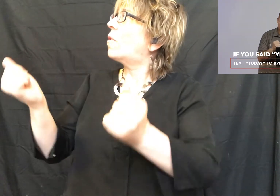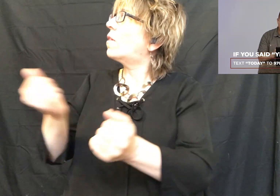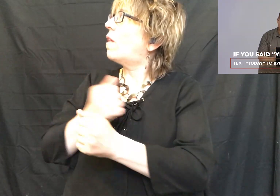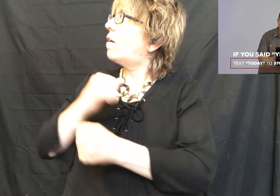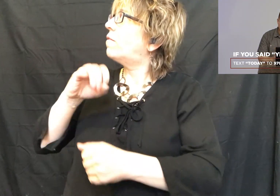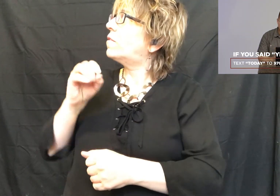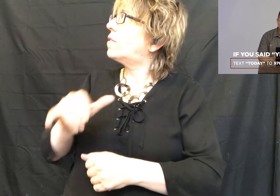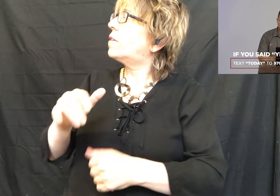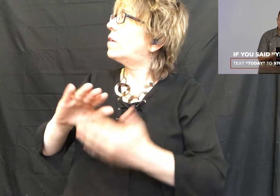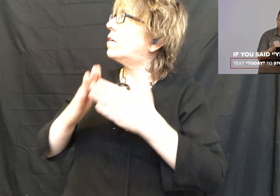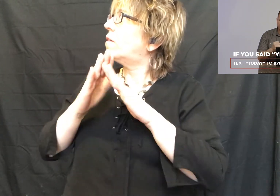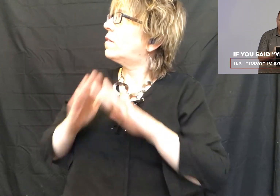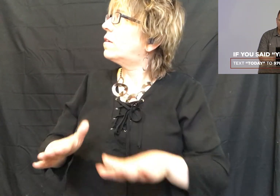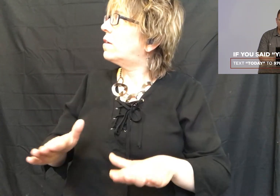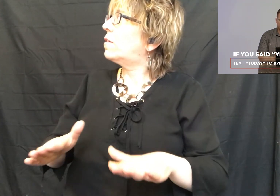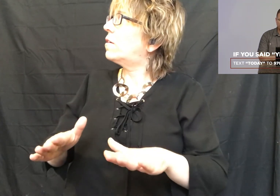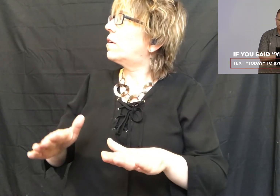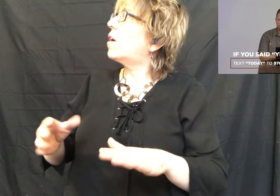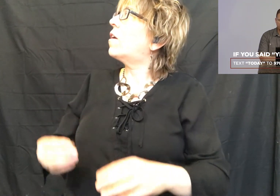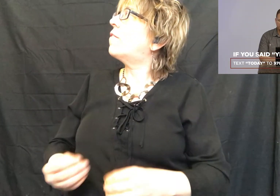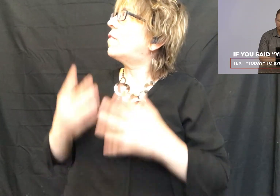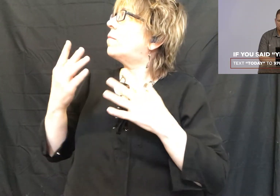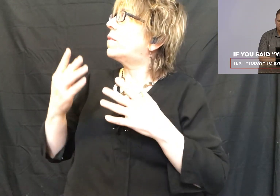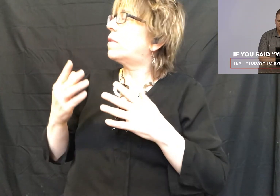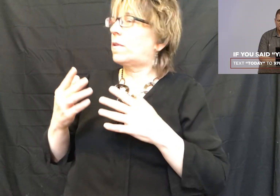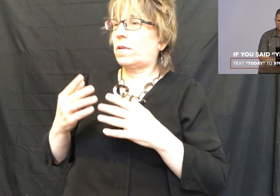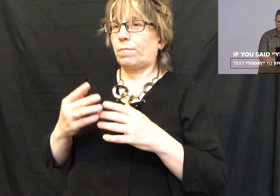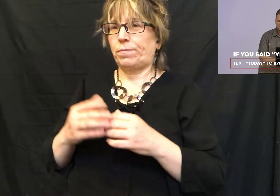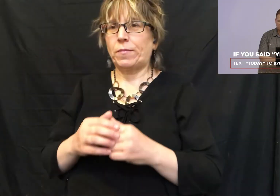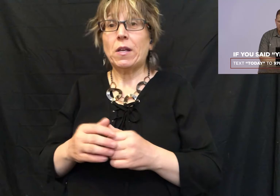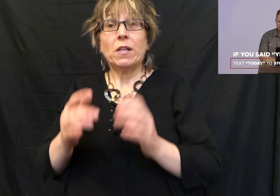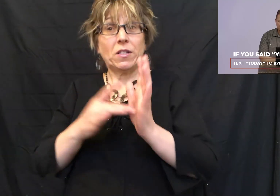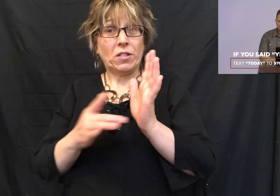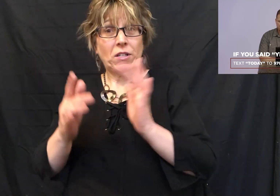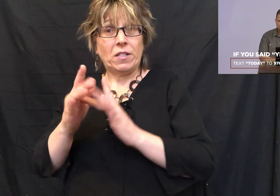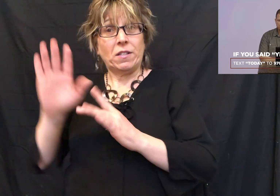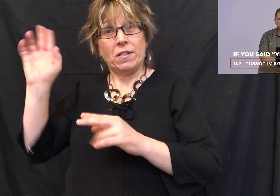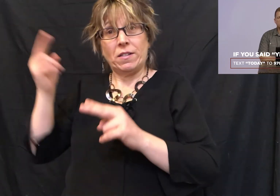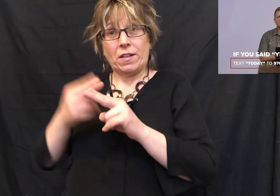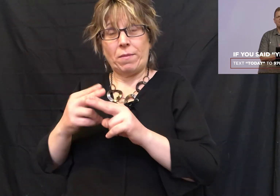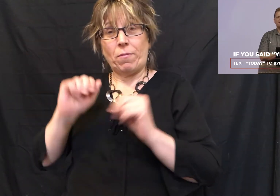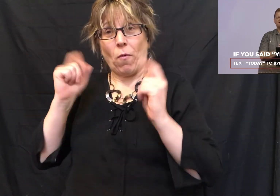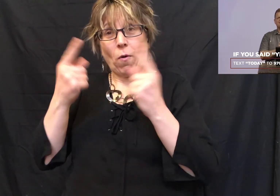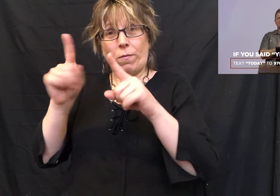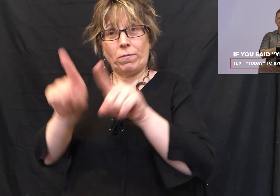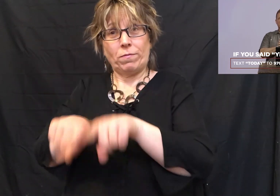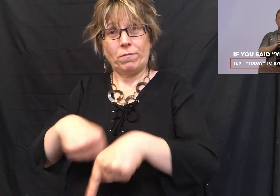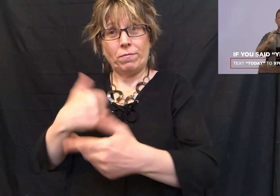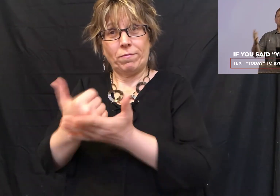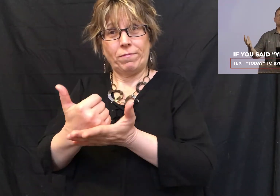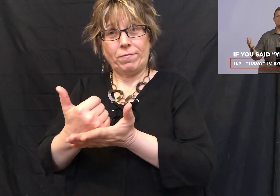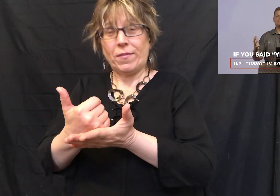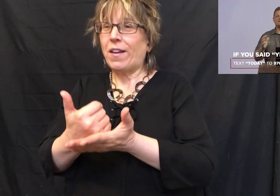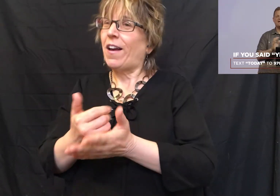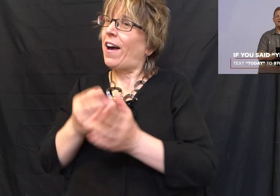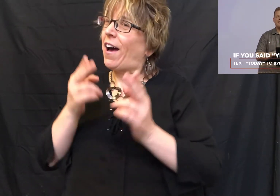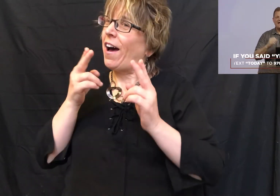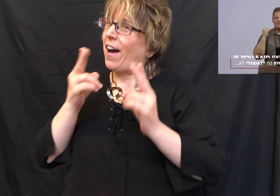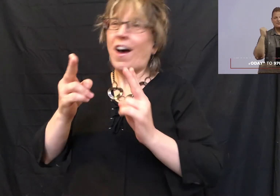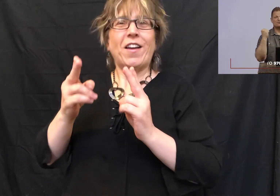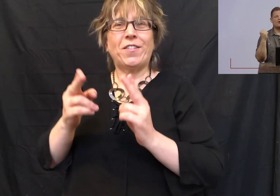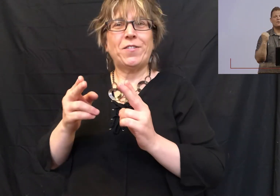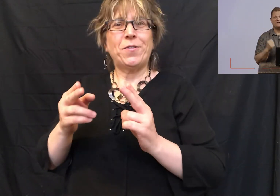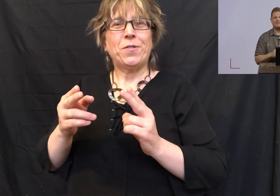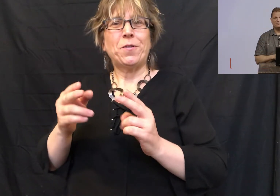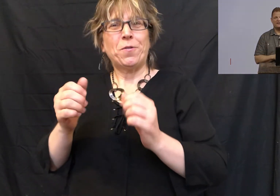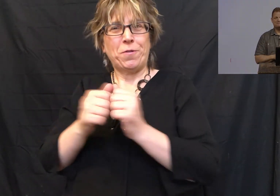joy and your peace. Fill me, Lord, with your Spirit. In Jesus' name, amen. Honor to be with you today.